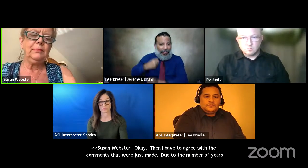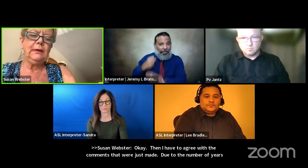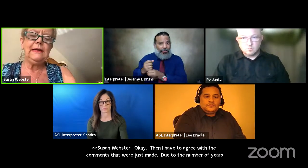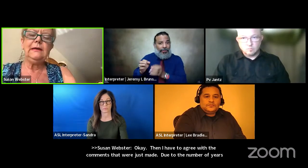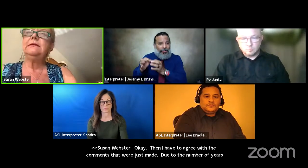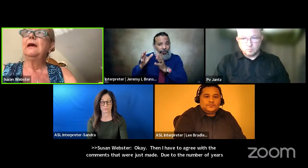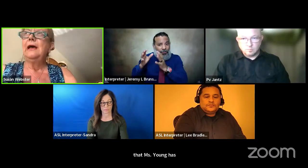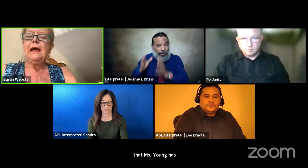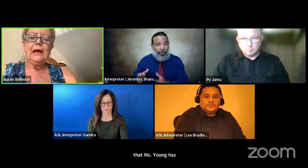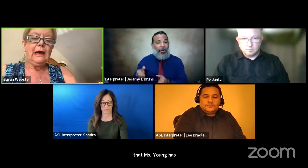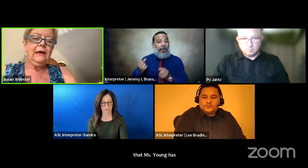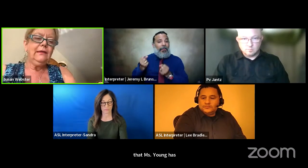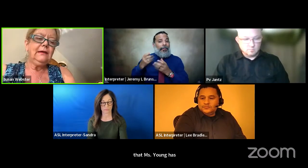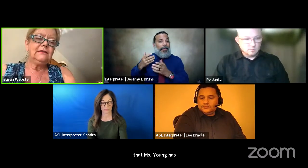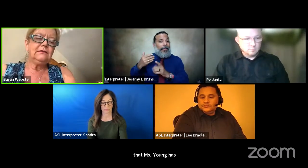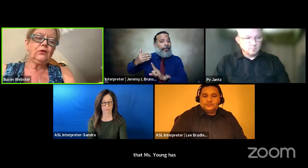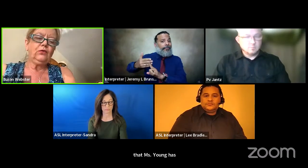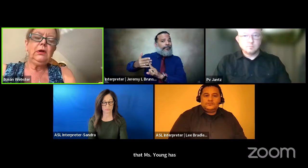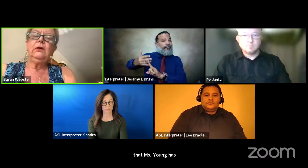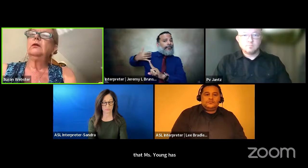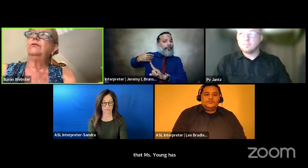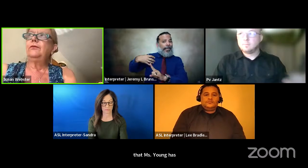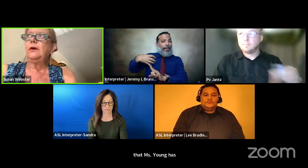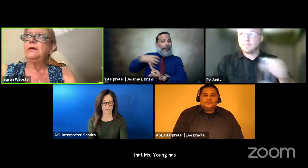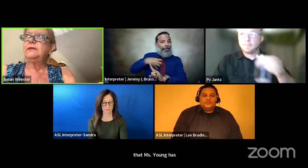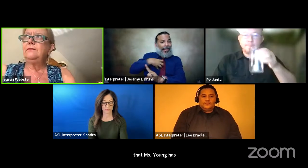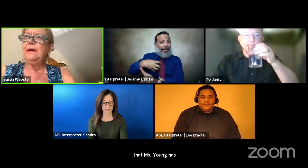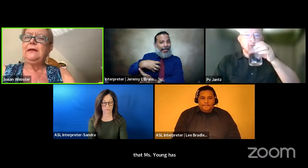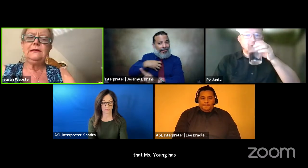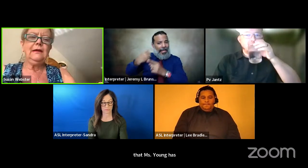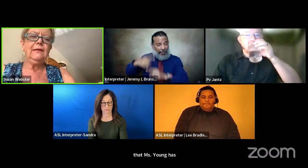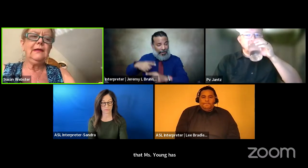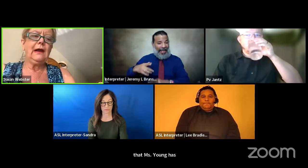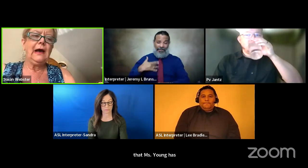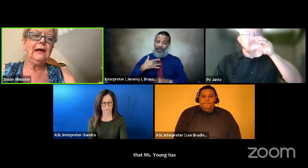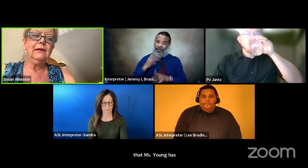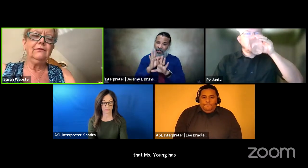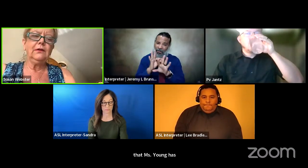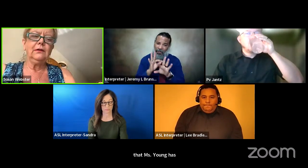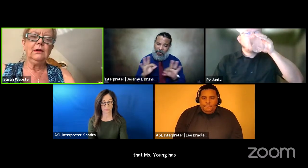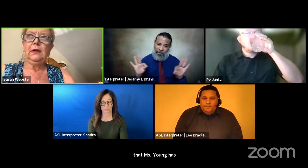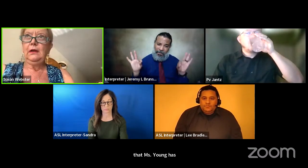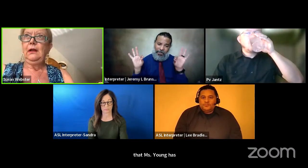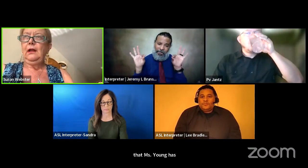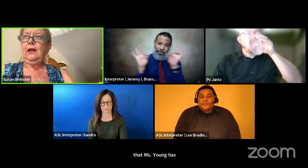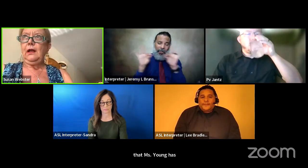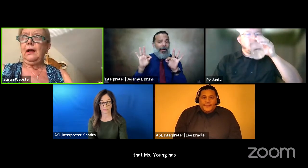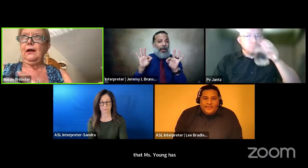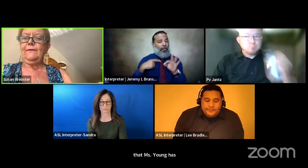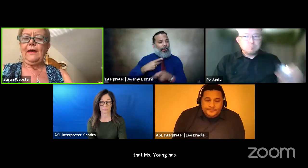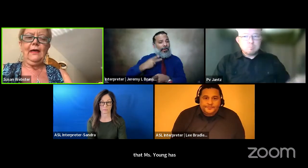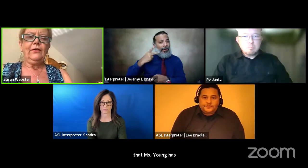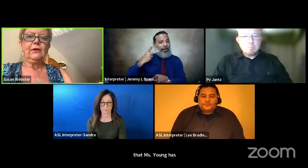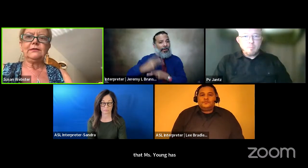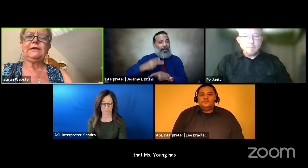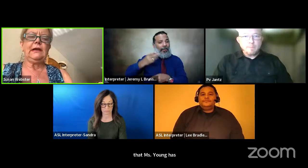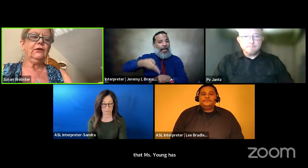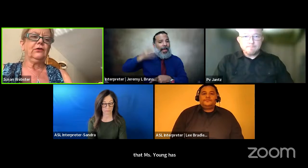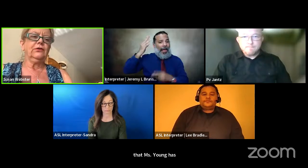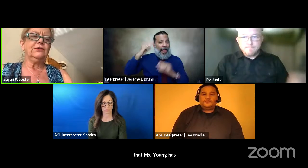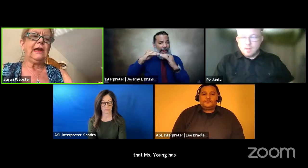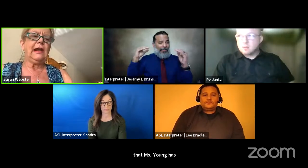previous complaints, I think it's critical for us to maintain that high level of